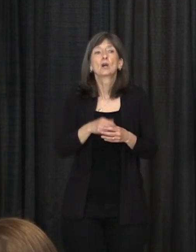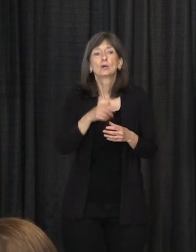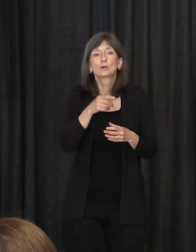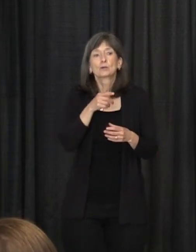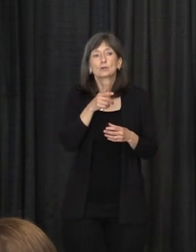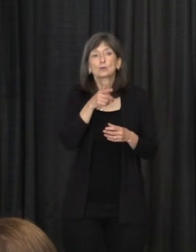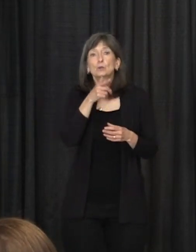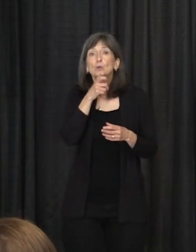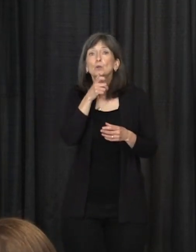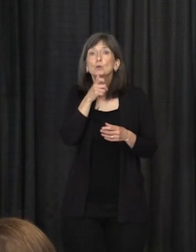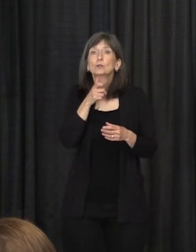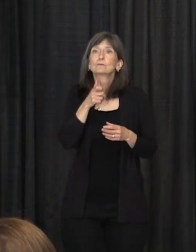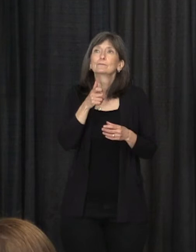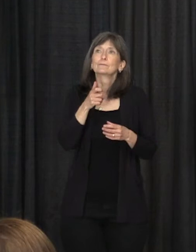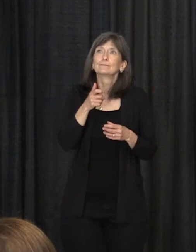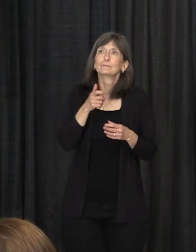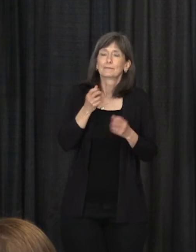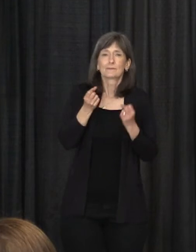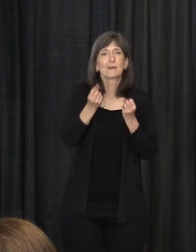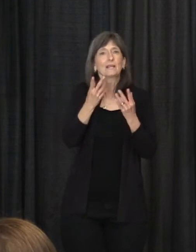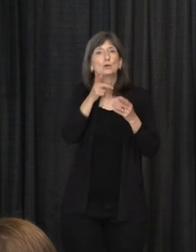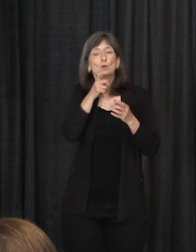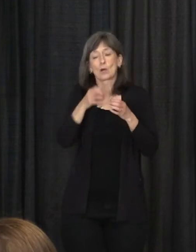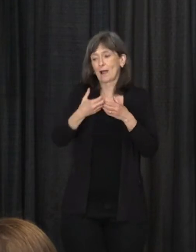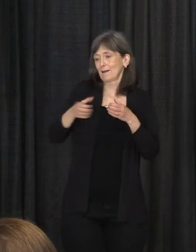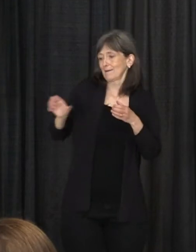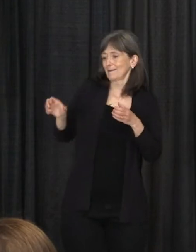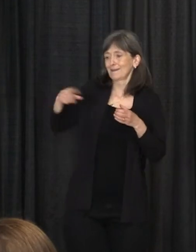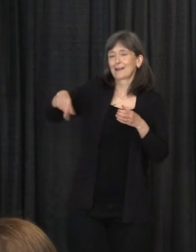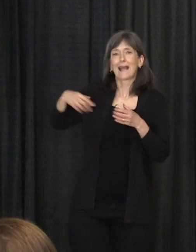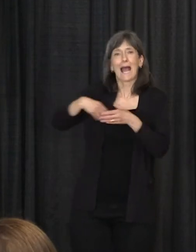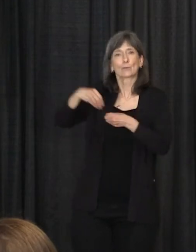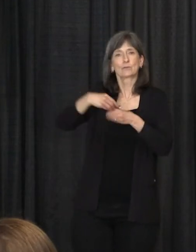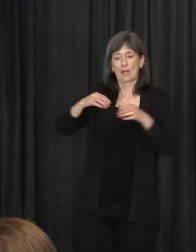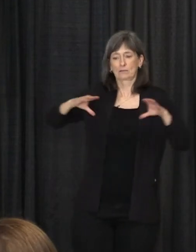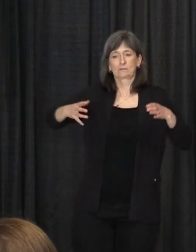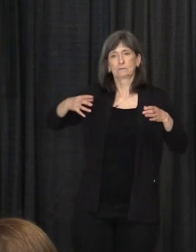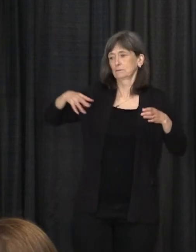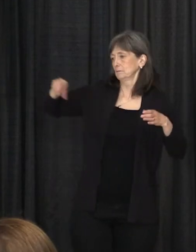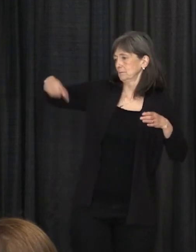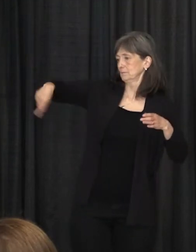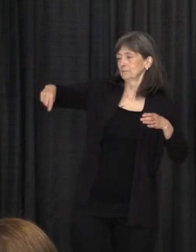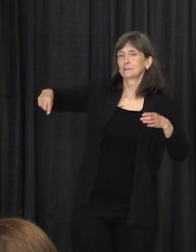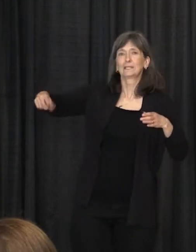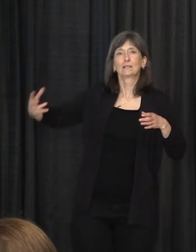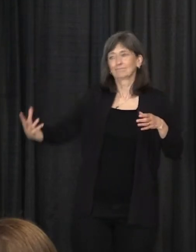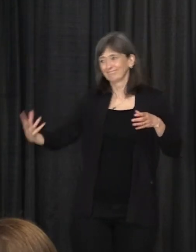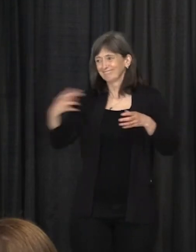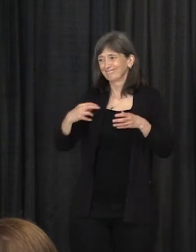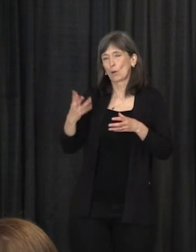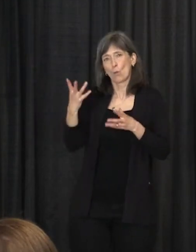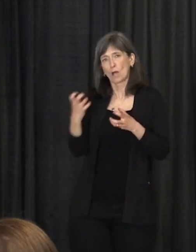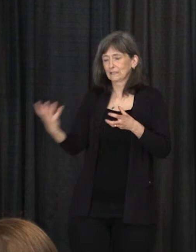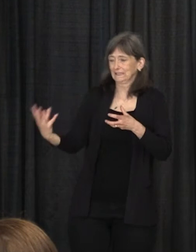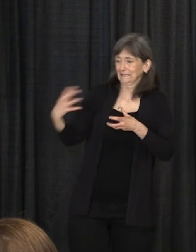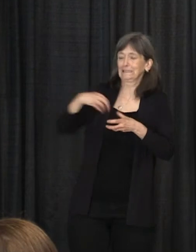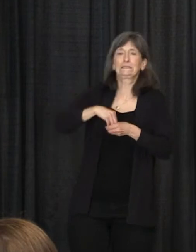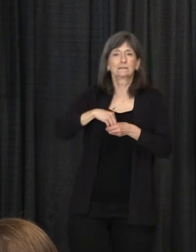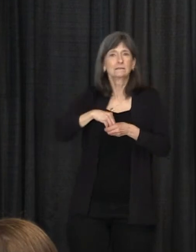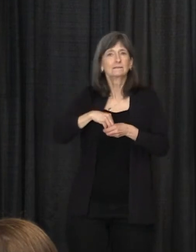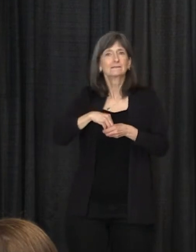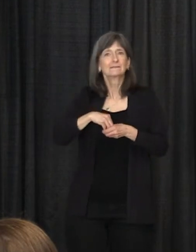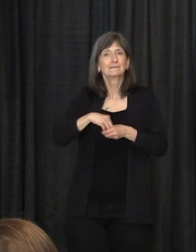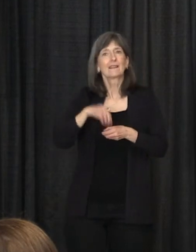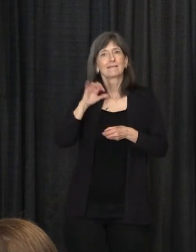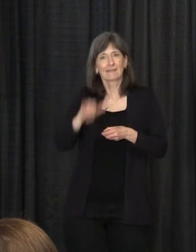who plead for inclusion, those who remind us of what public service is all about. They are with us today.